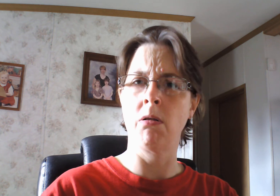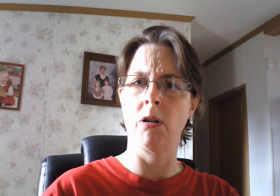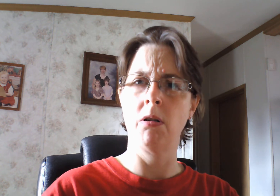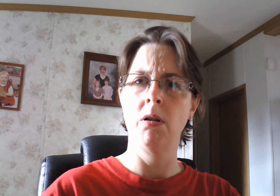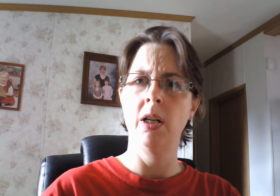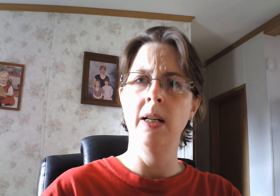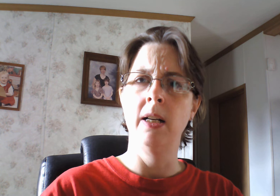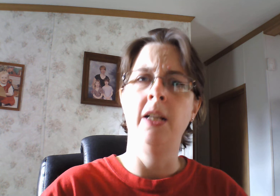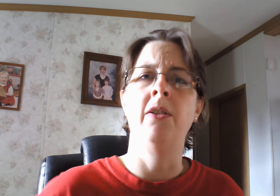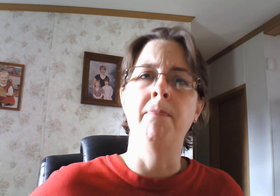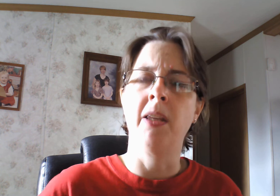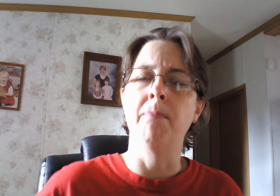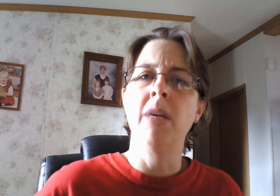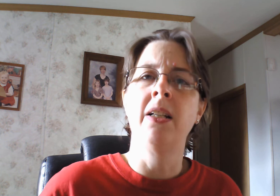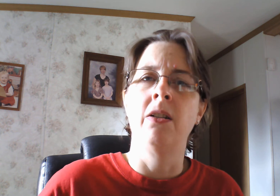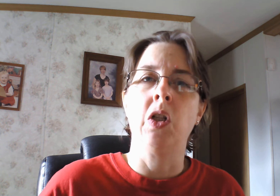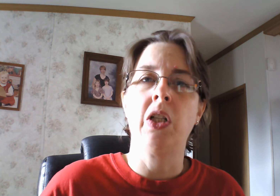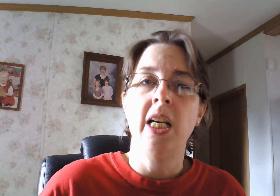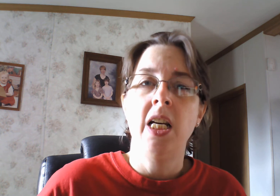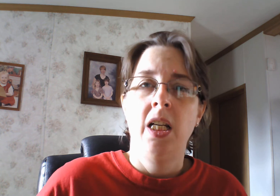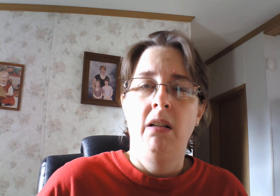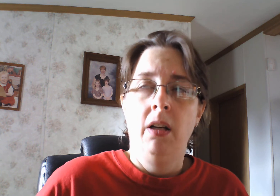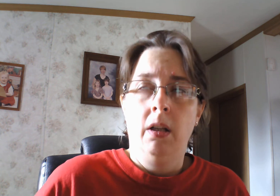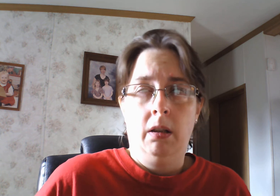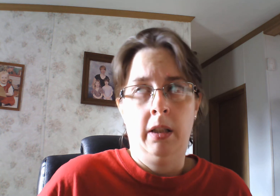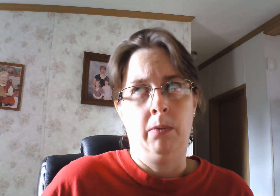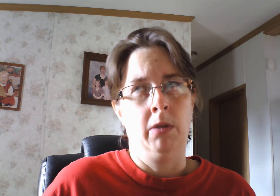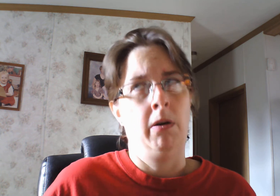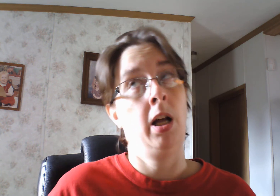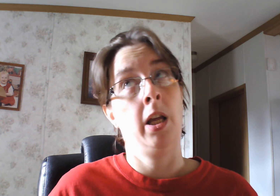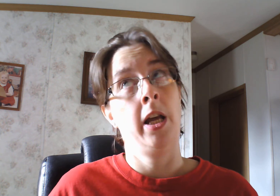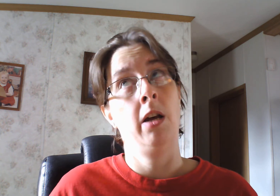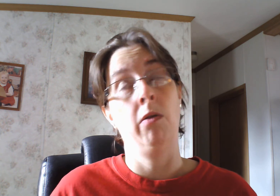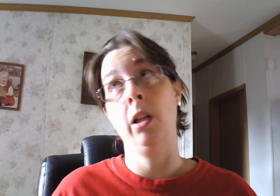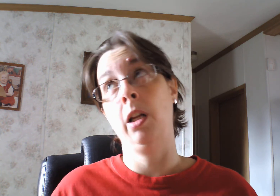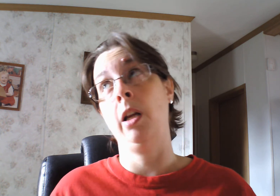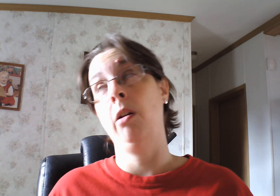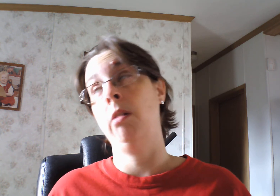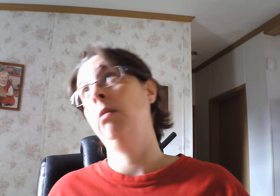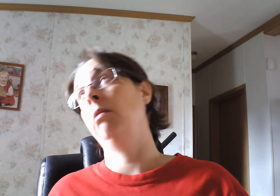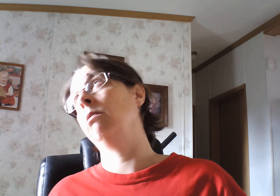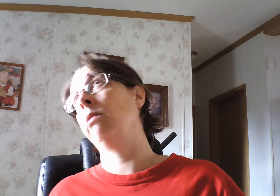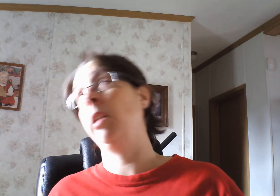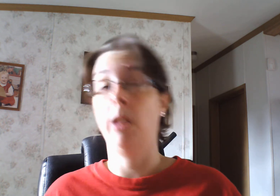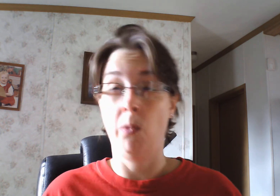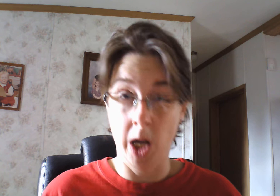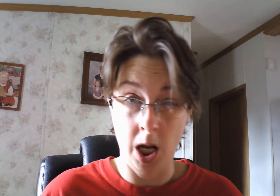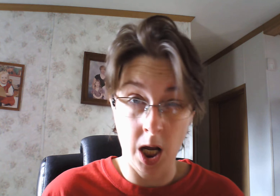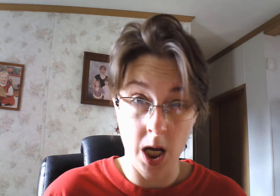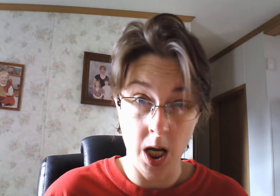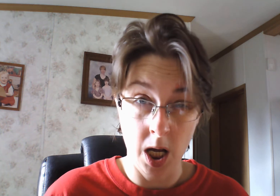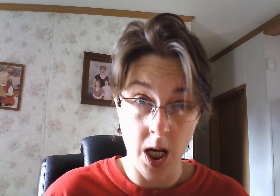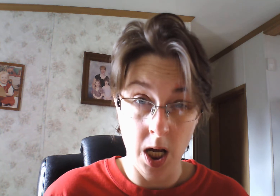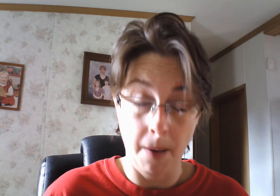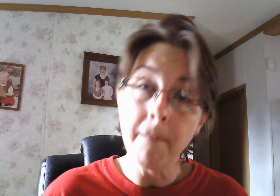stronger. The muscles that were really, really, really weak